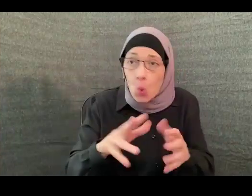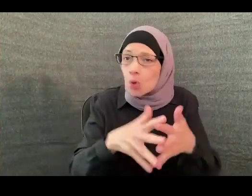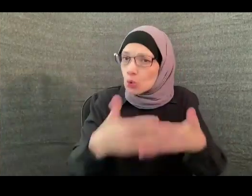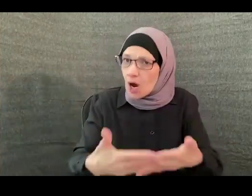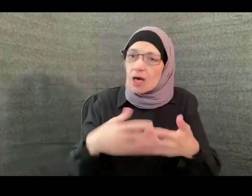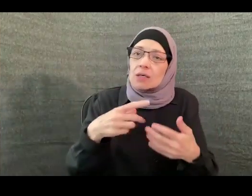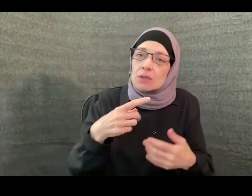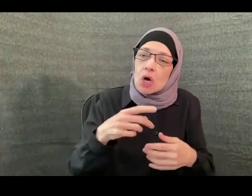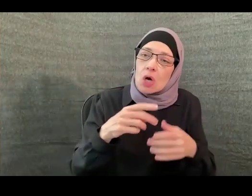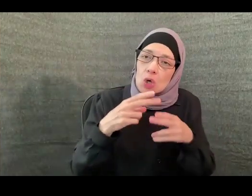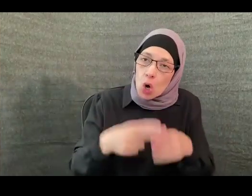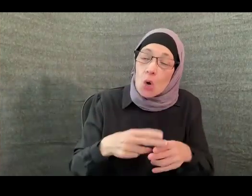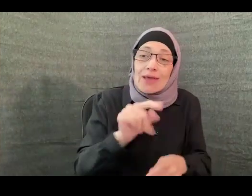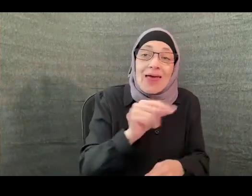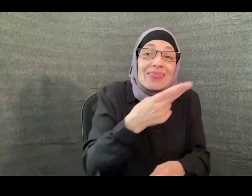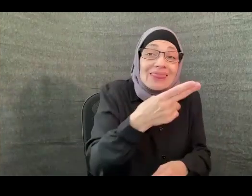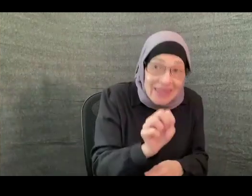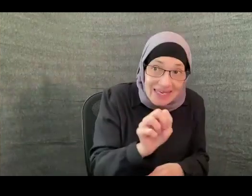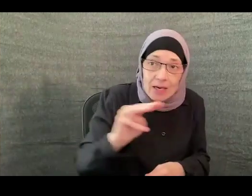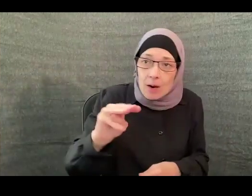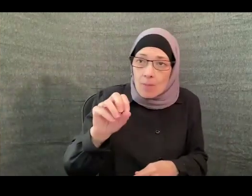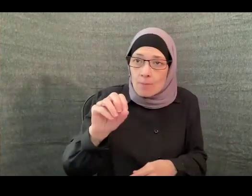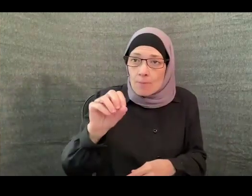We call every next day tomorrow